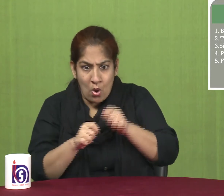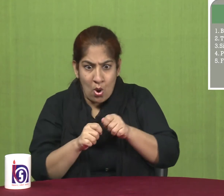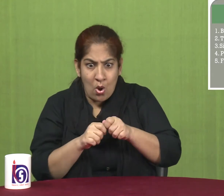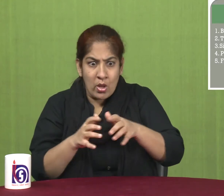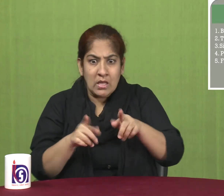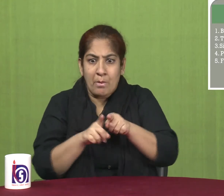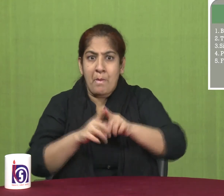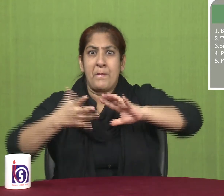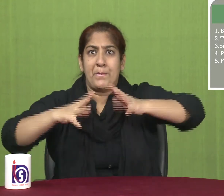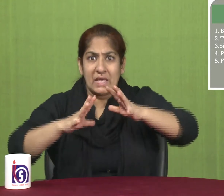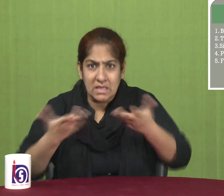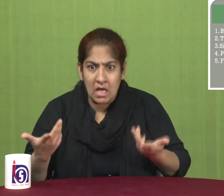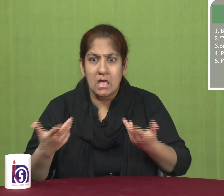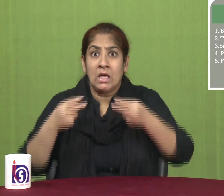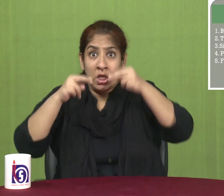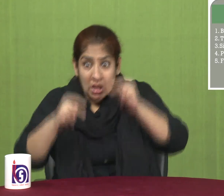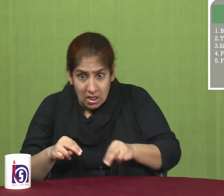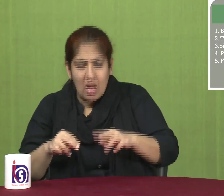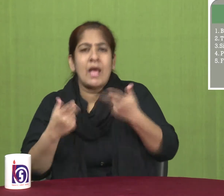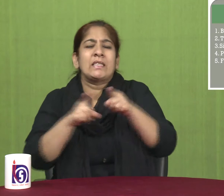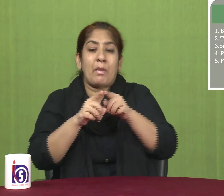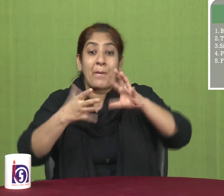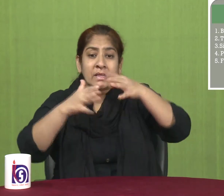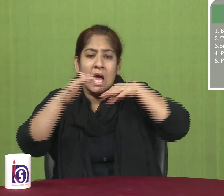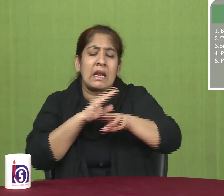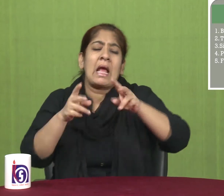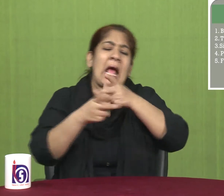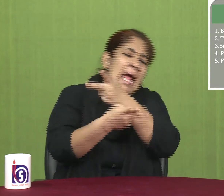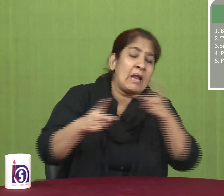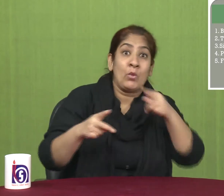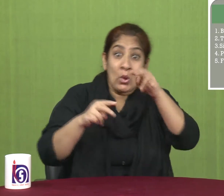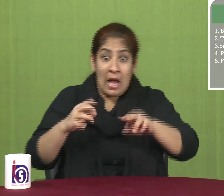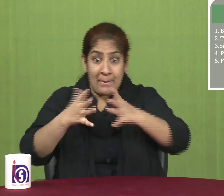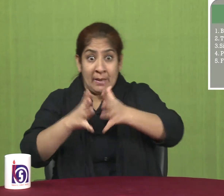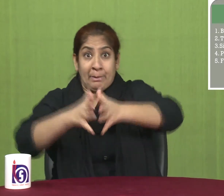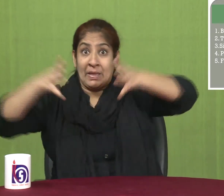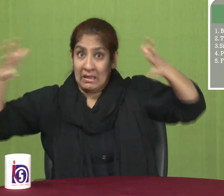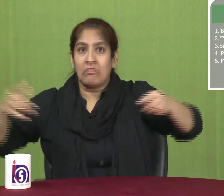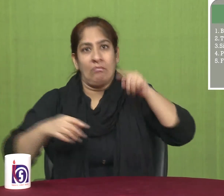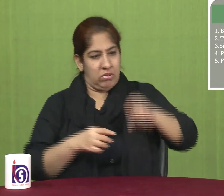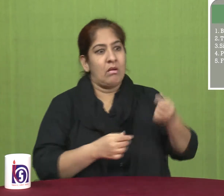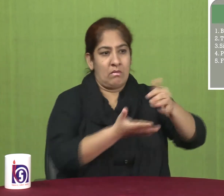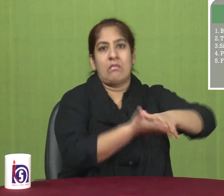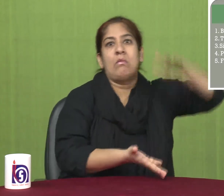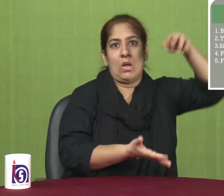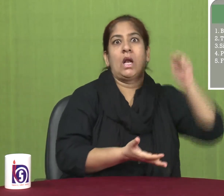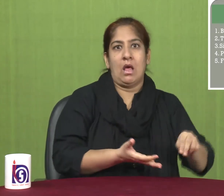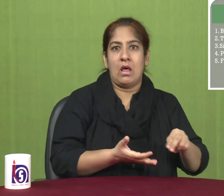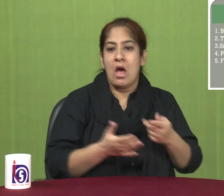The another type of factor which affects the capital requirement is types of products. When the